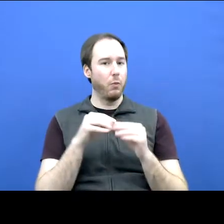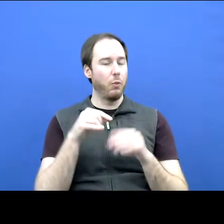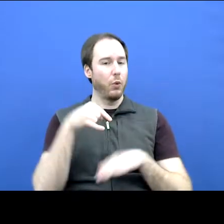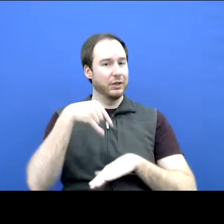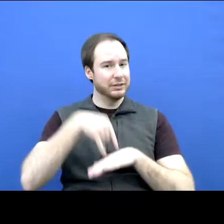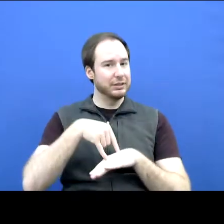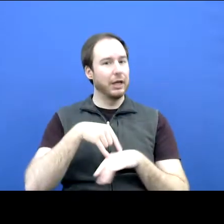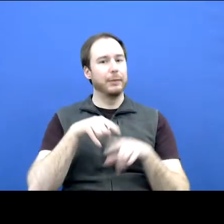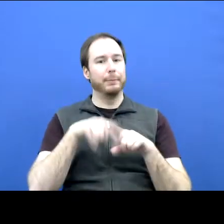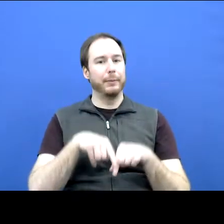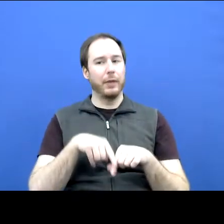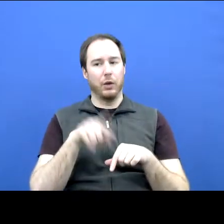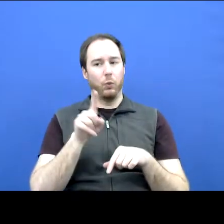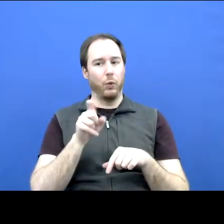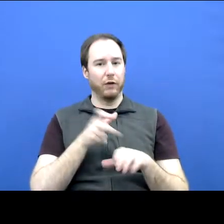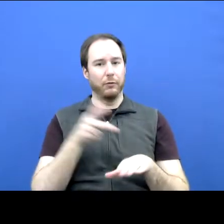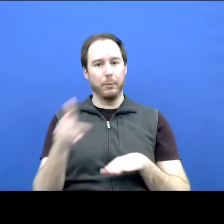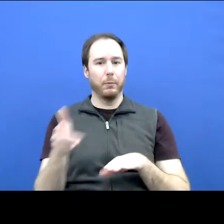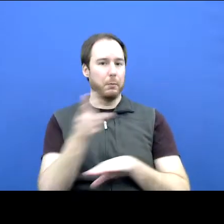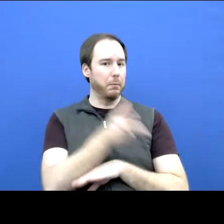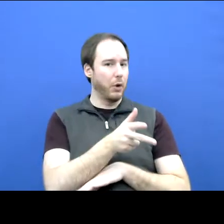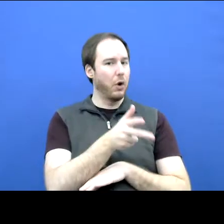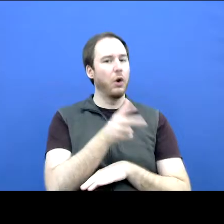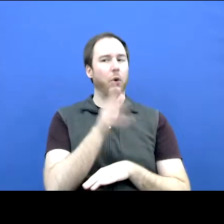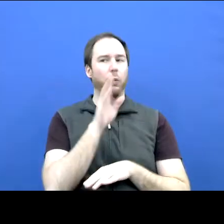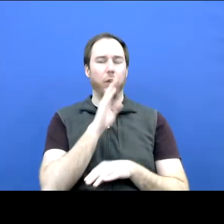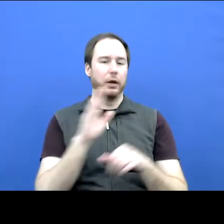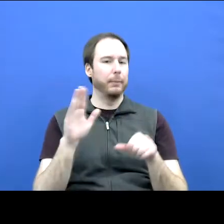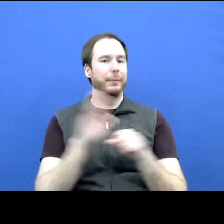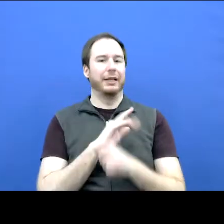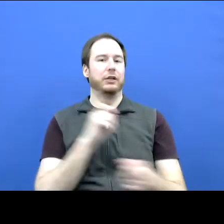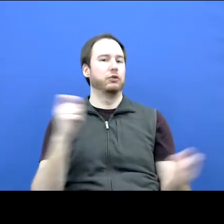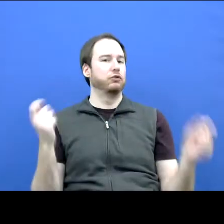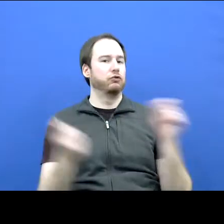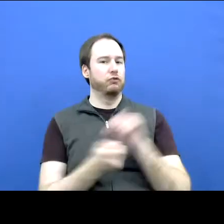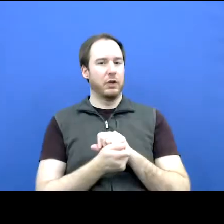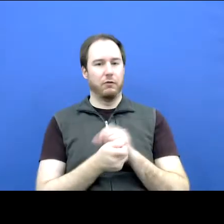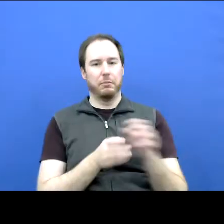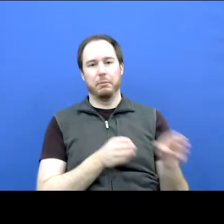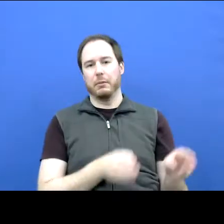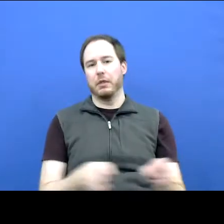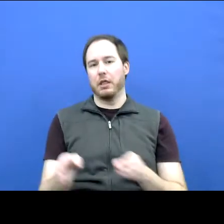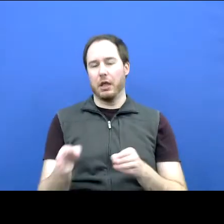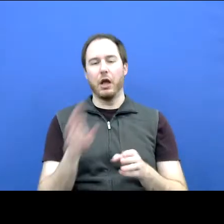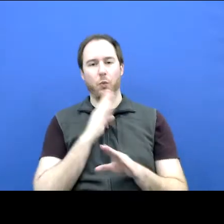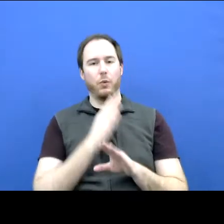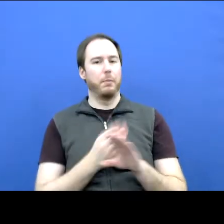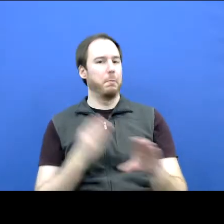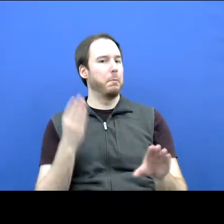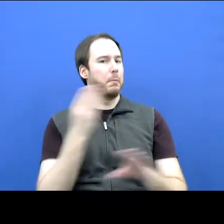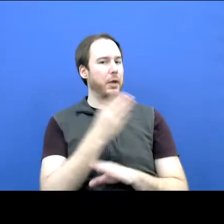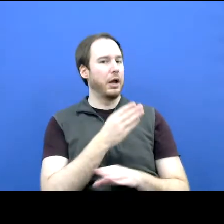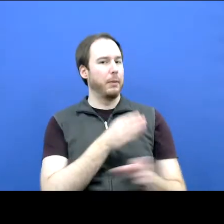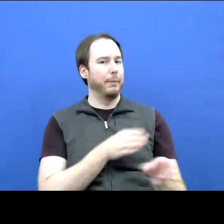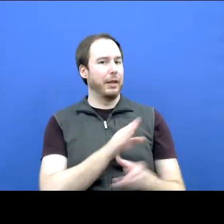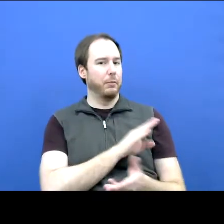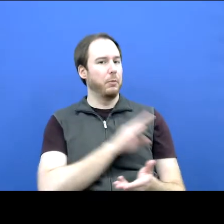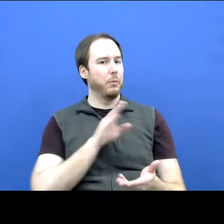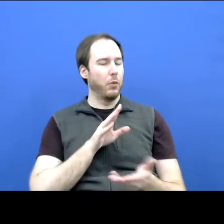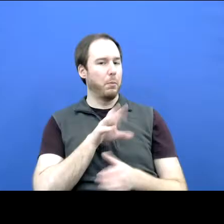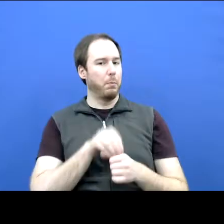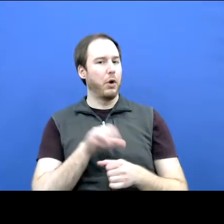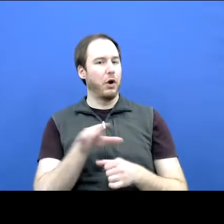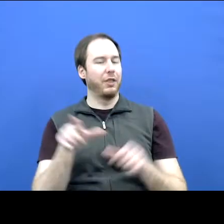on the various different uses there. So it will be a complete transportation plan that we would be providing to the planning board as part of the site